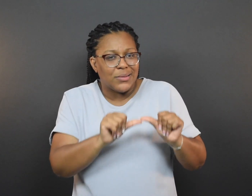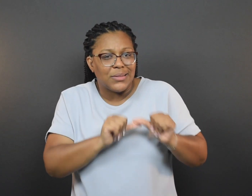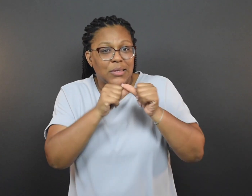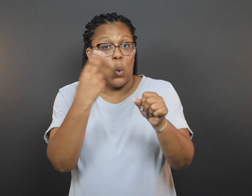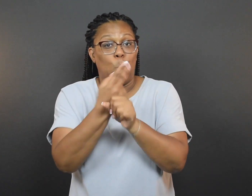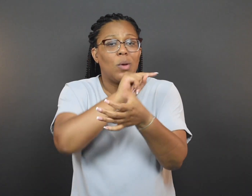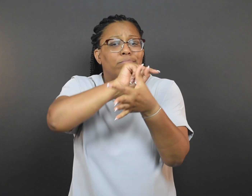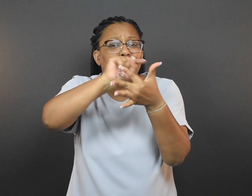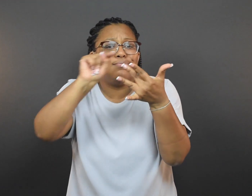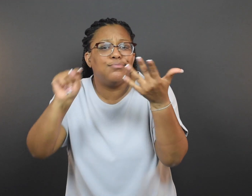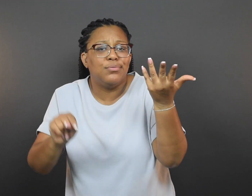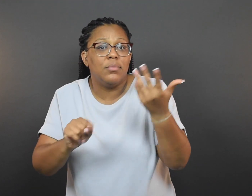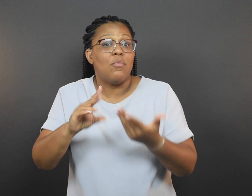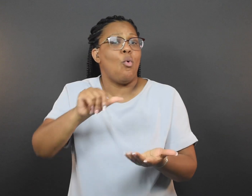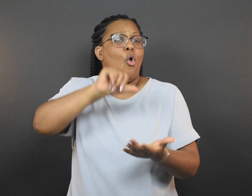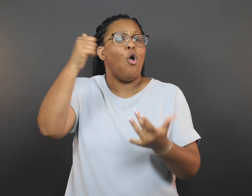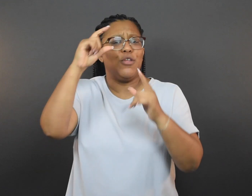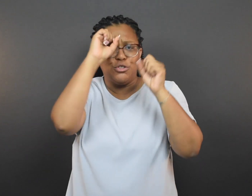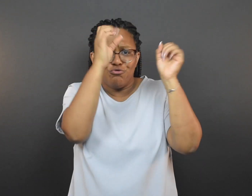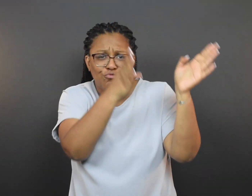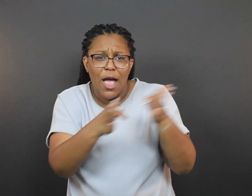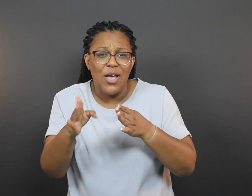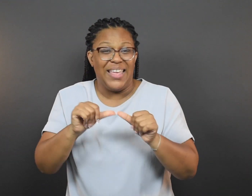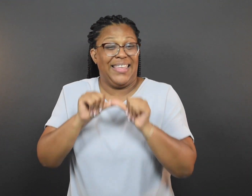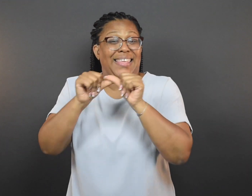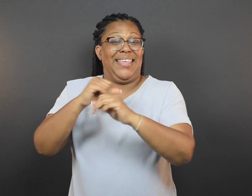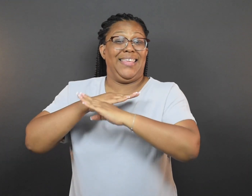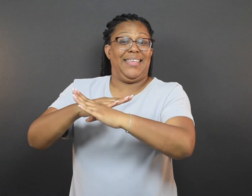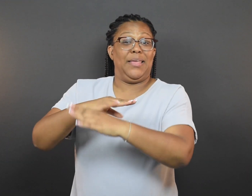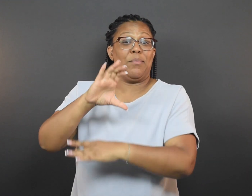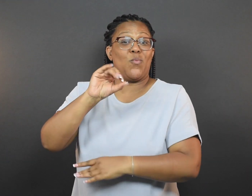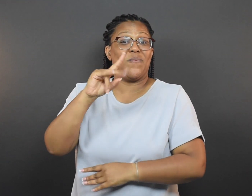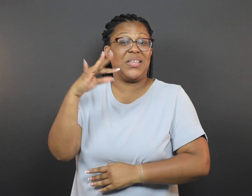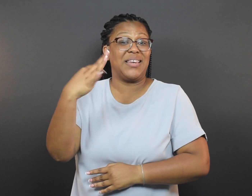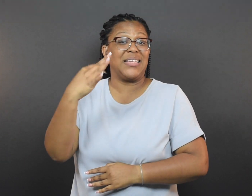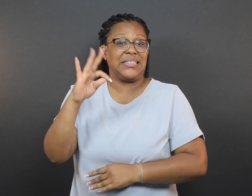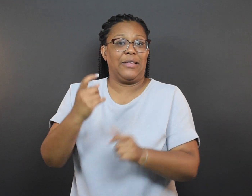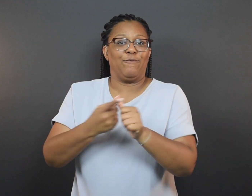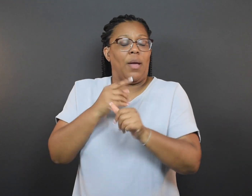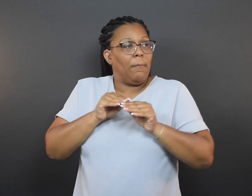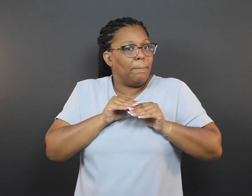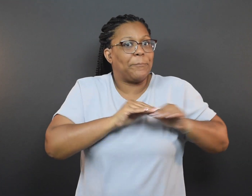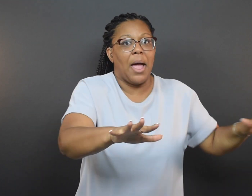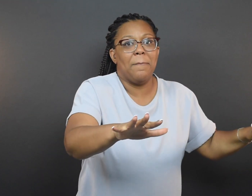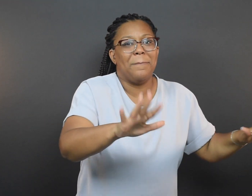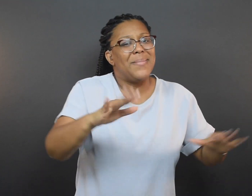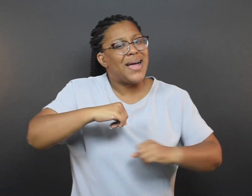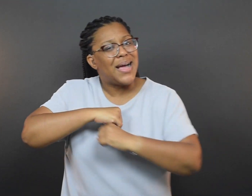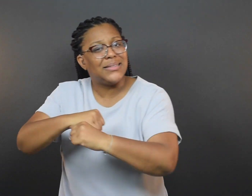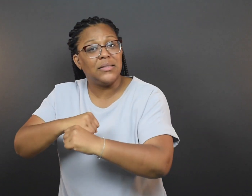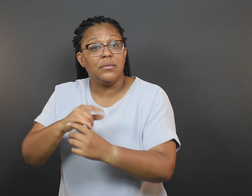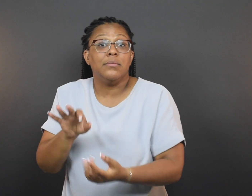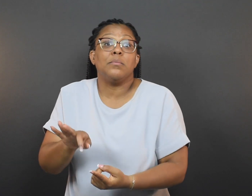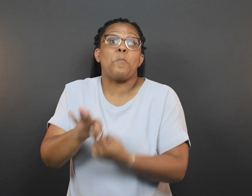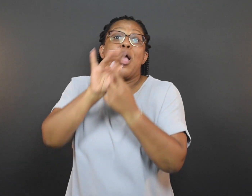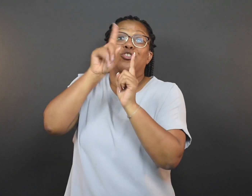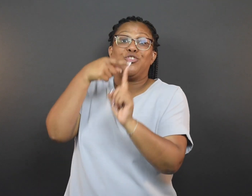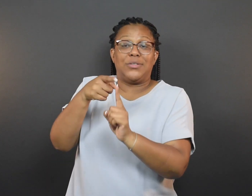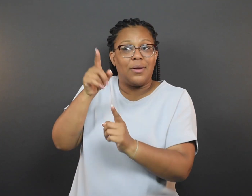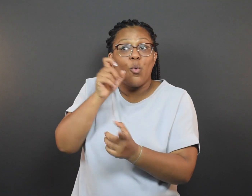to continue using these and other strategies to keep COVID-19 from spreading, especially in